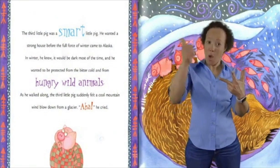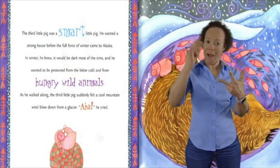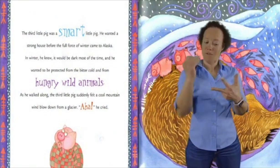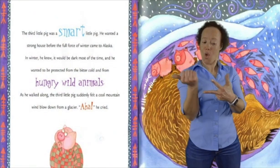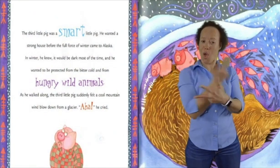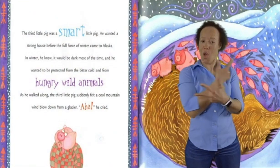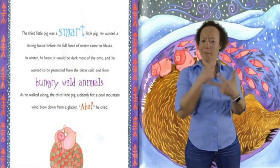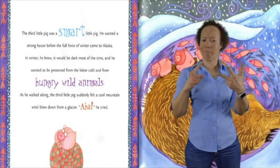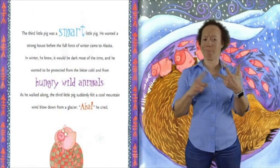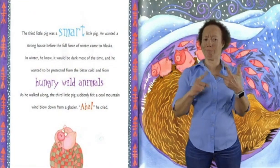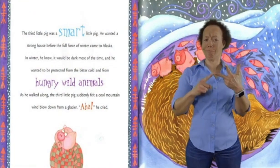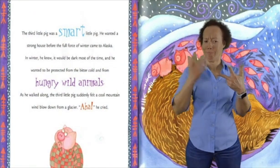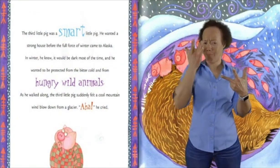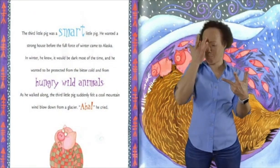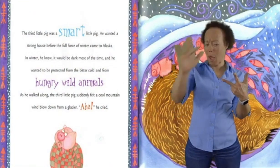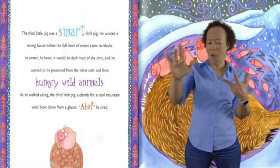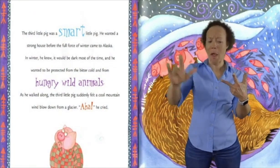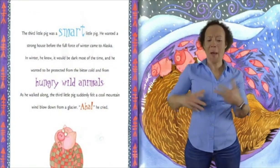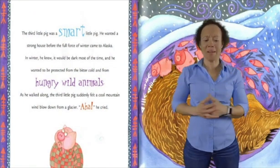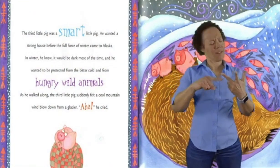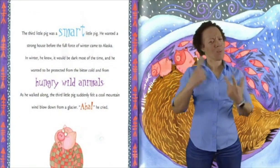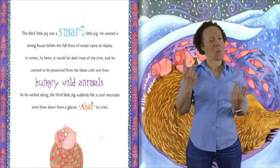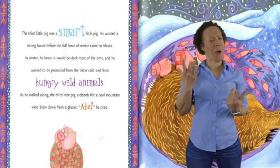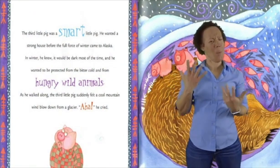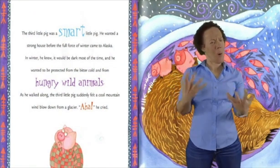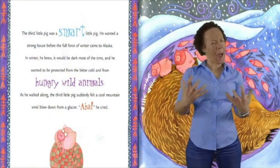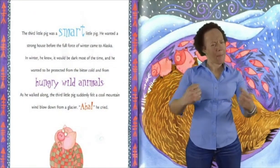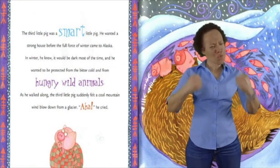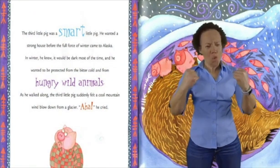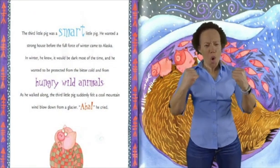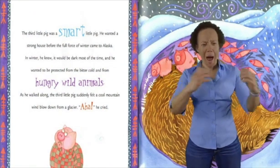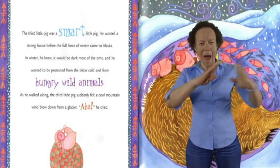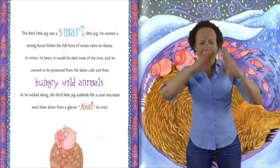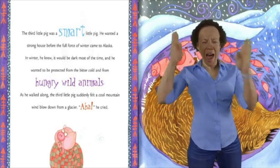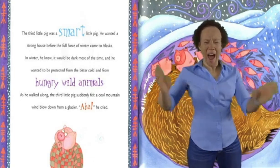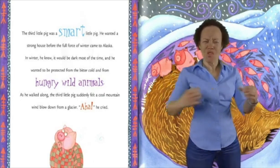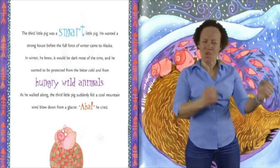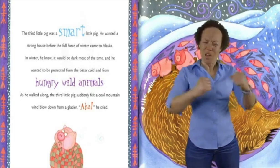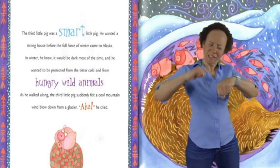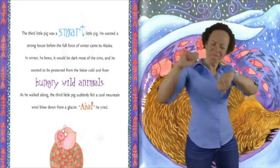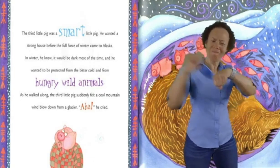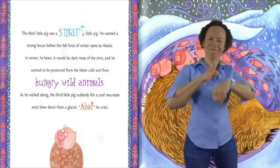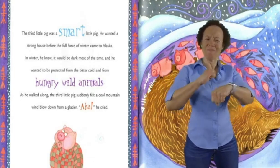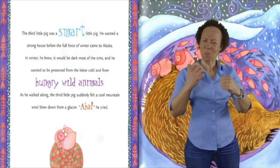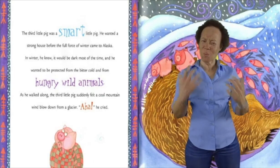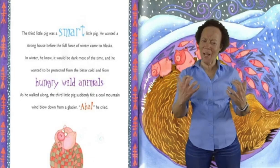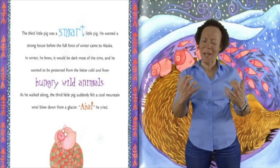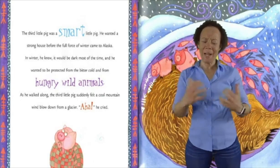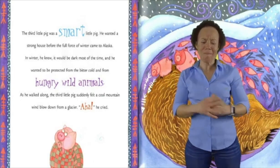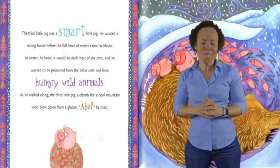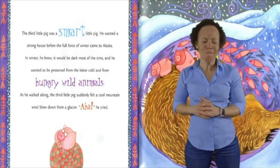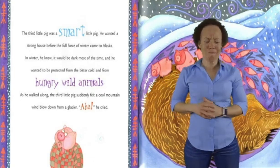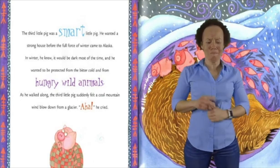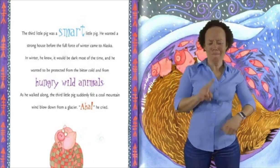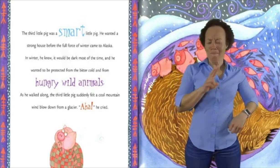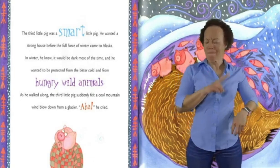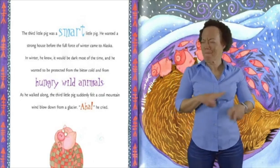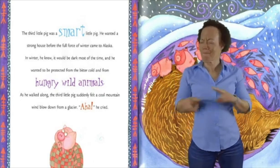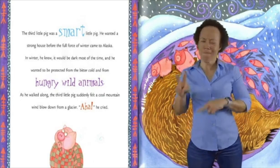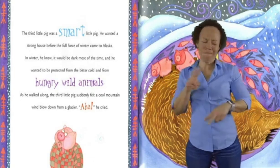The third little pig was a smart little pig. He wanted a strong house before the full force of winter came